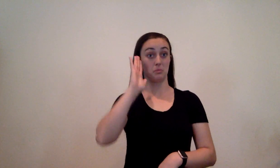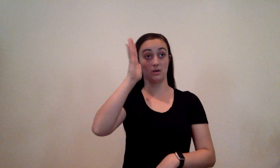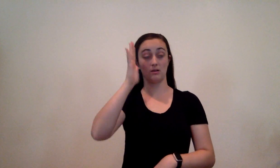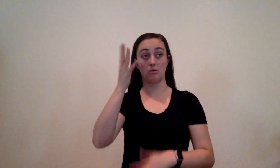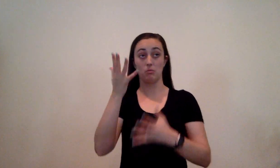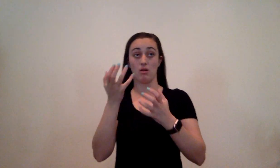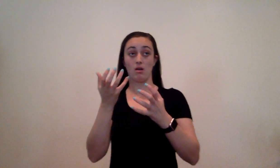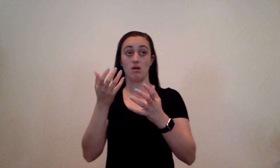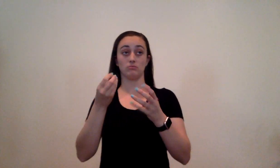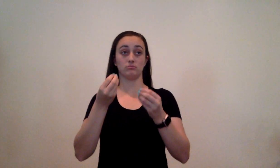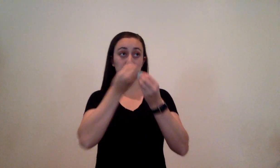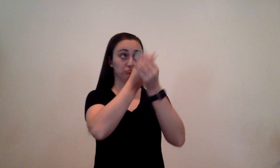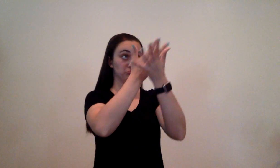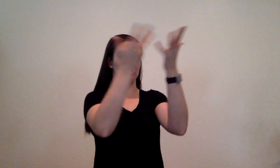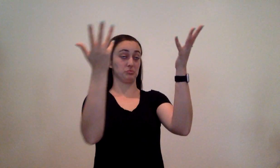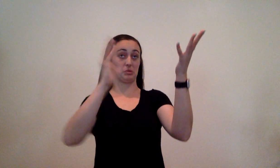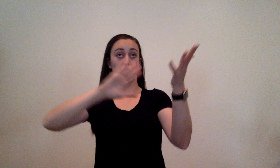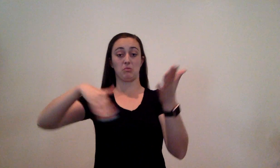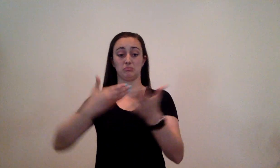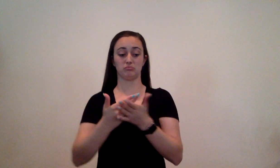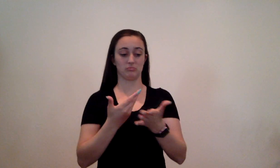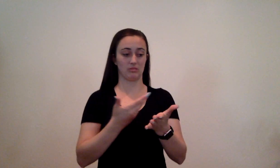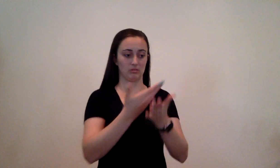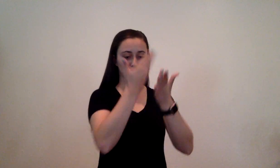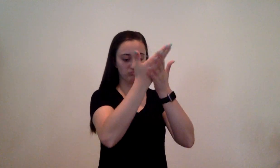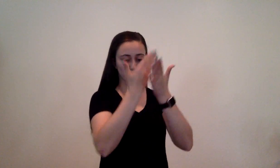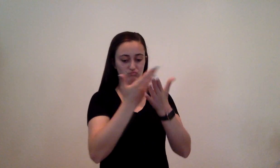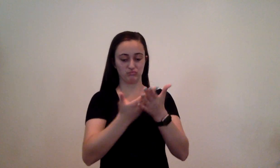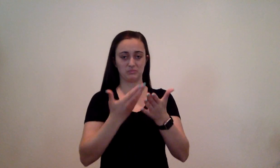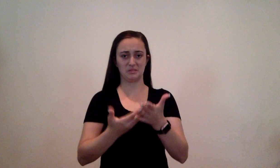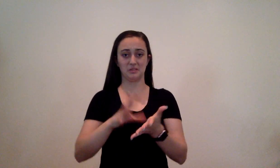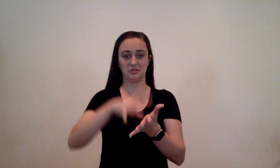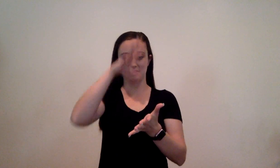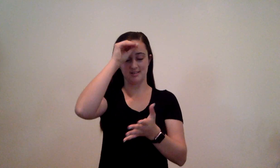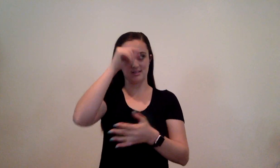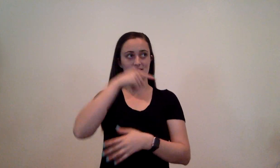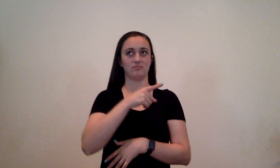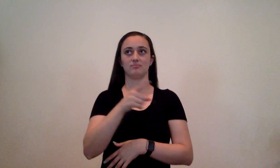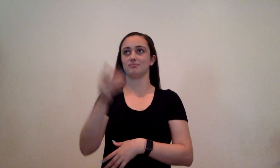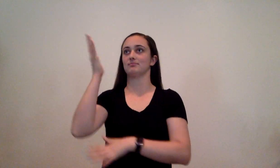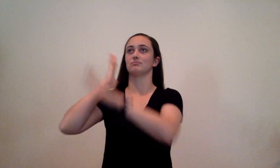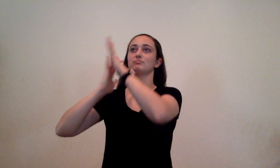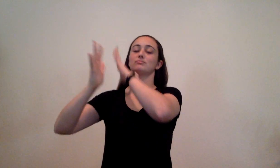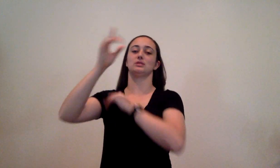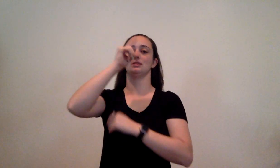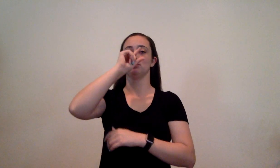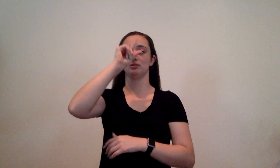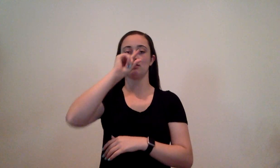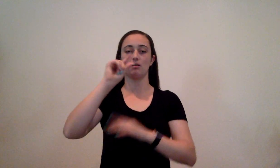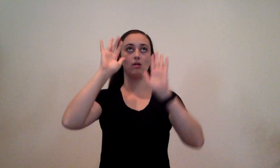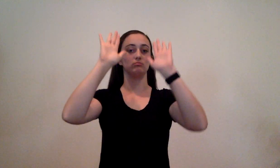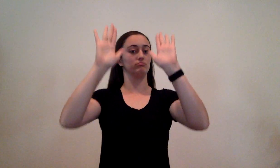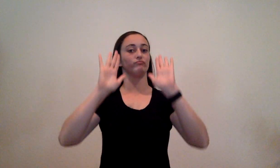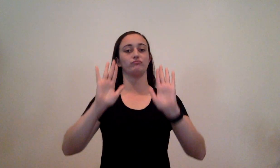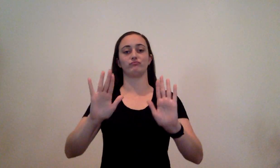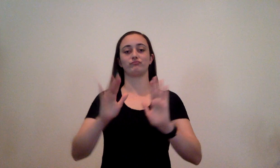listen, you have no idea how awesome ancient Greece was. You see, ancient Greece